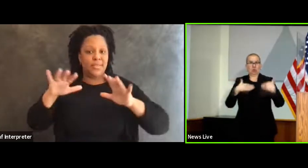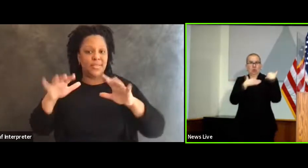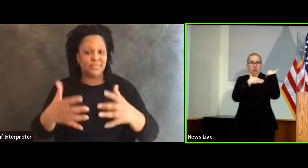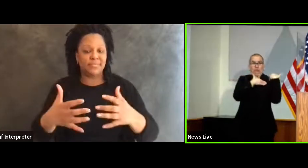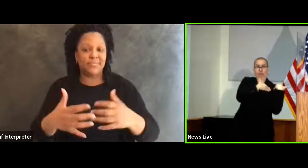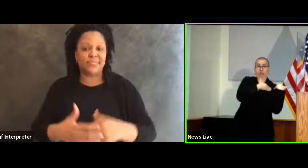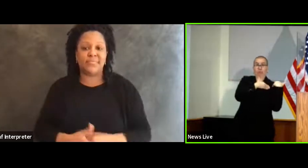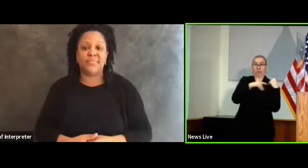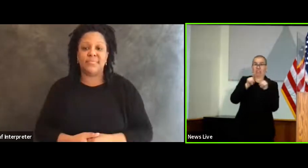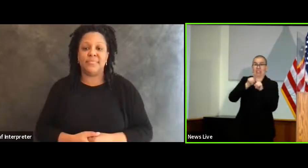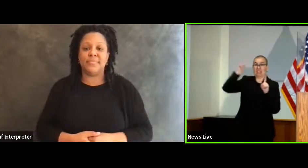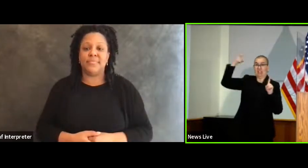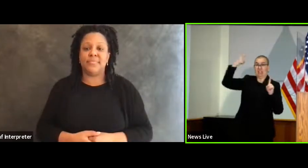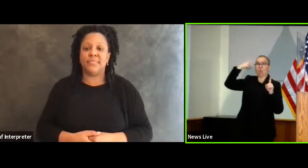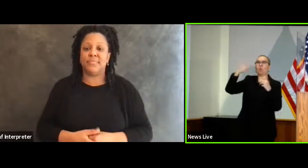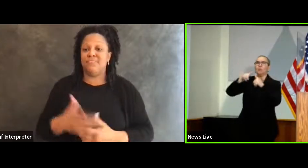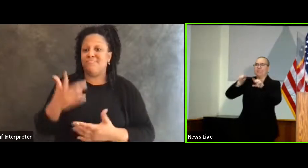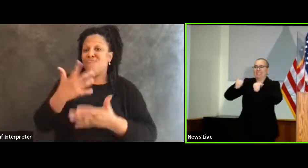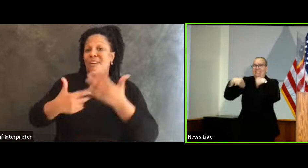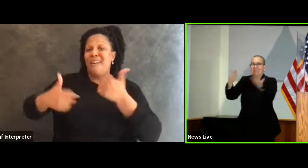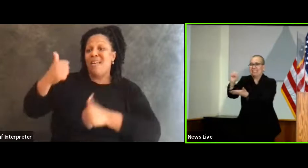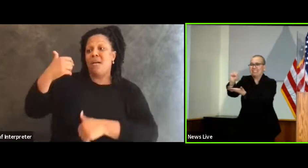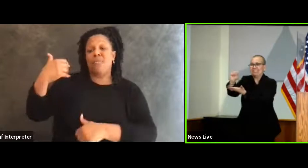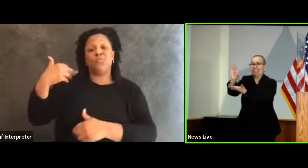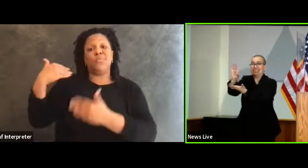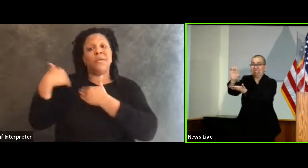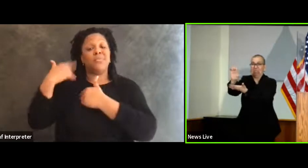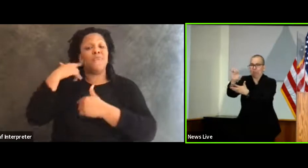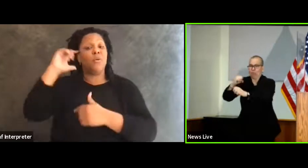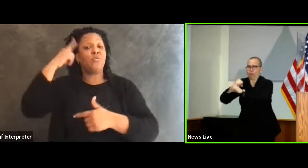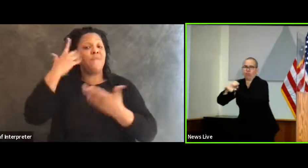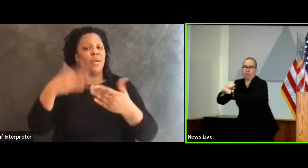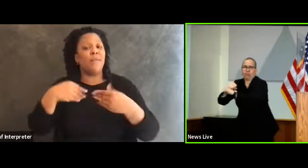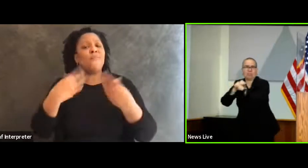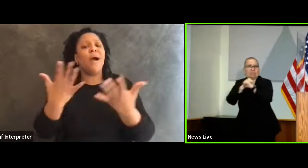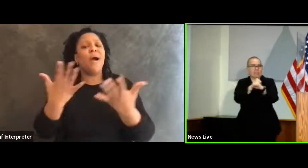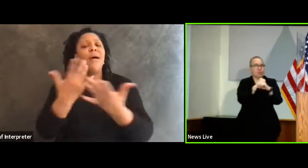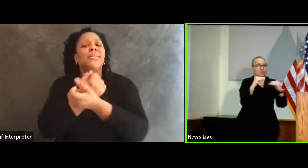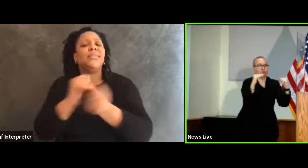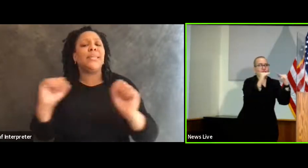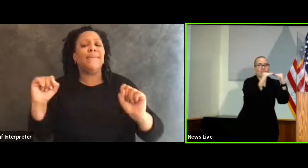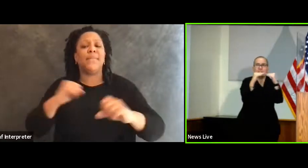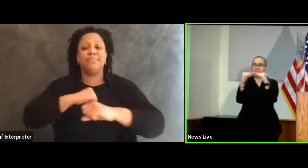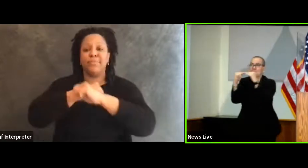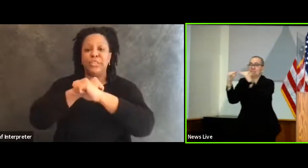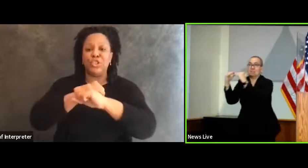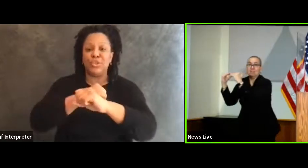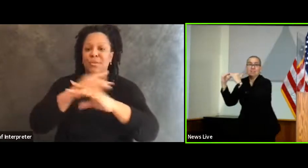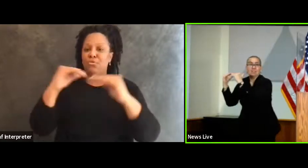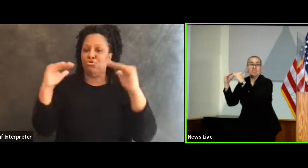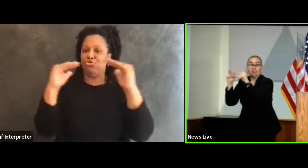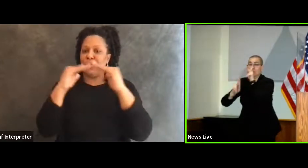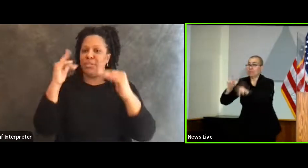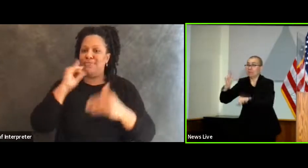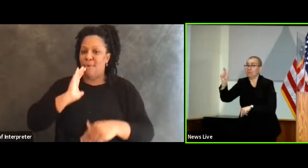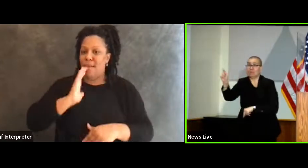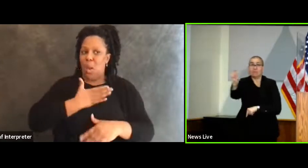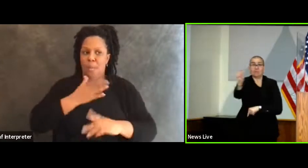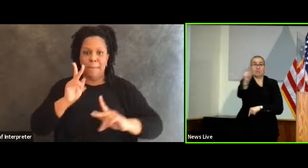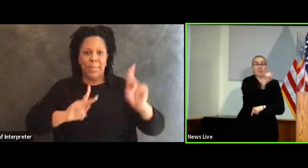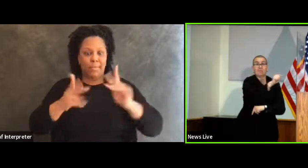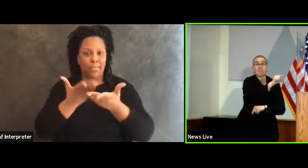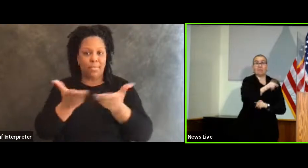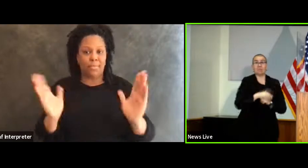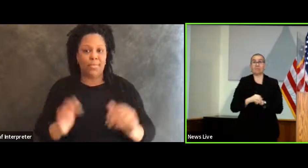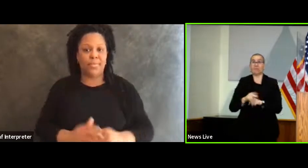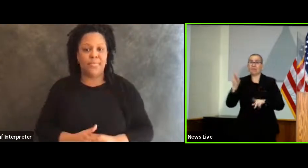provide safety, security, and justice for its people. But that needs to be in God's righteousness and not